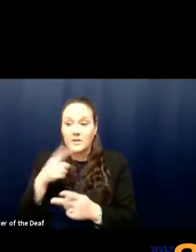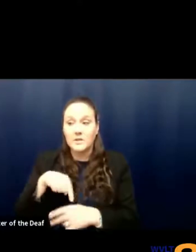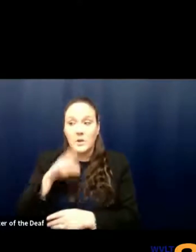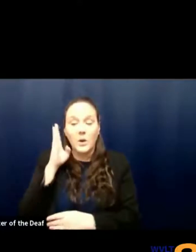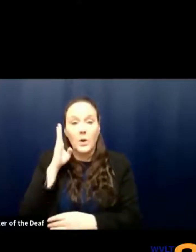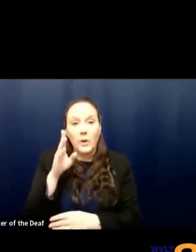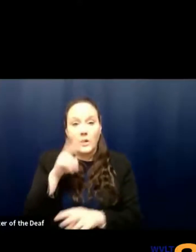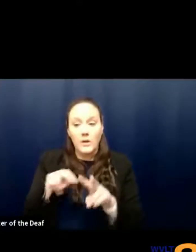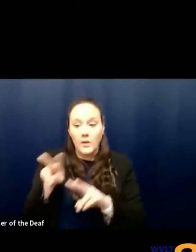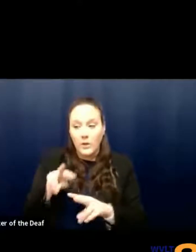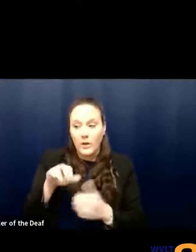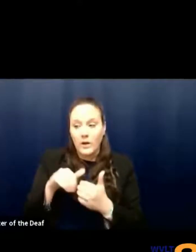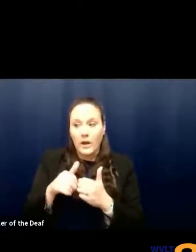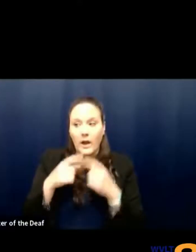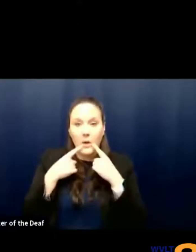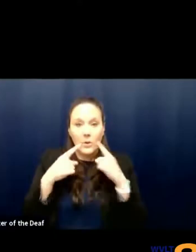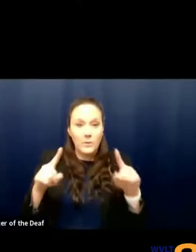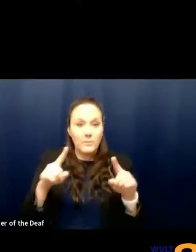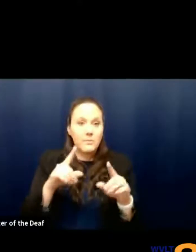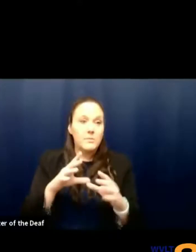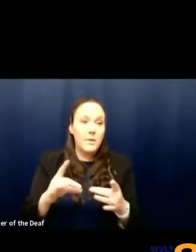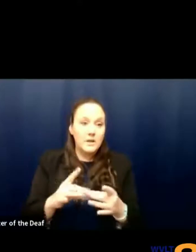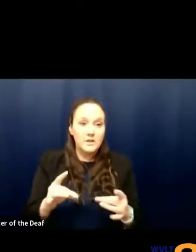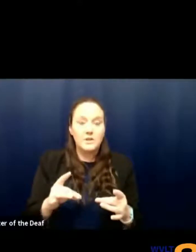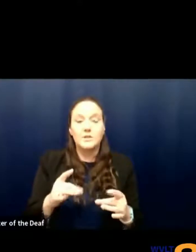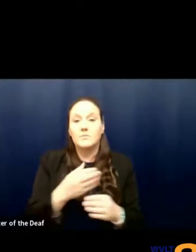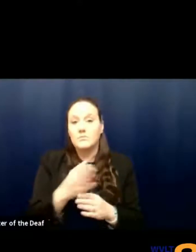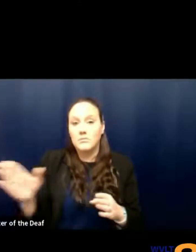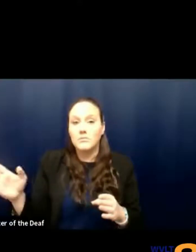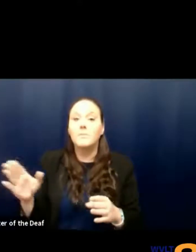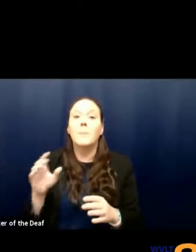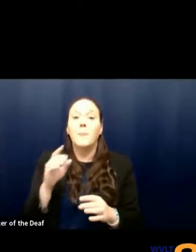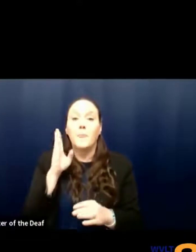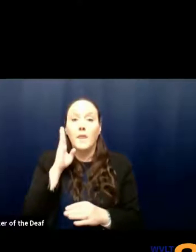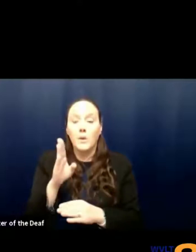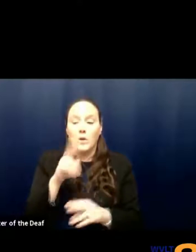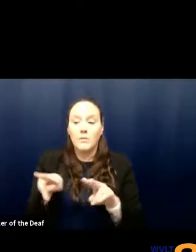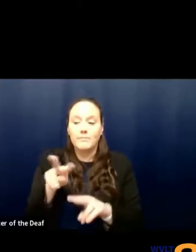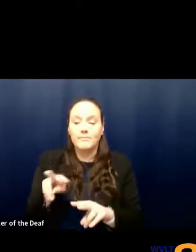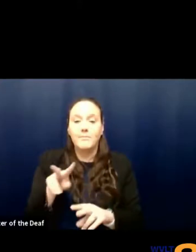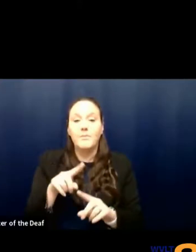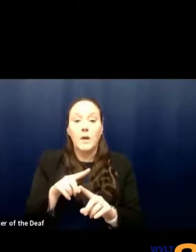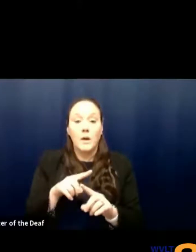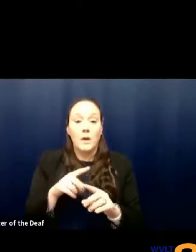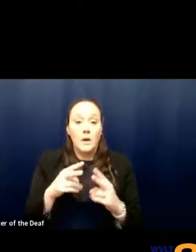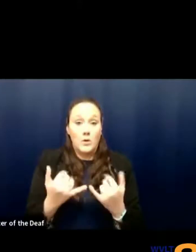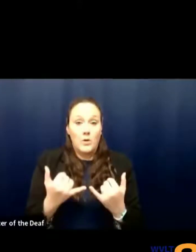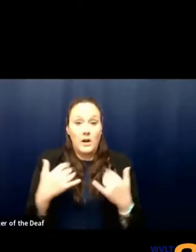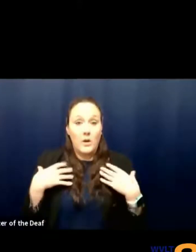communicate our messages across the board, and we'll look into that. We have a extremely strong communications team here, and I think they will hopefully